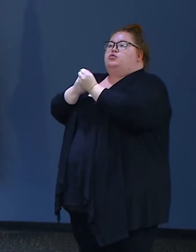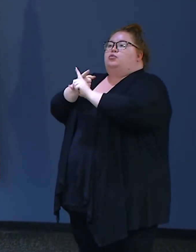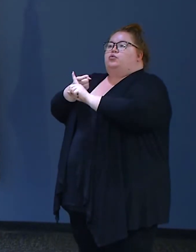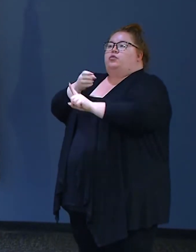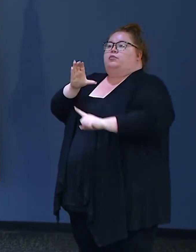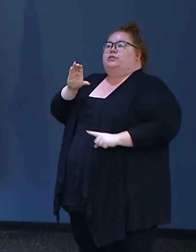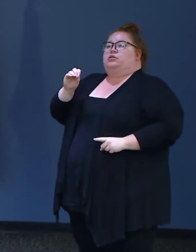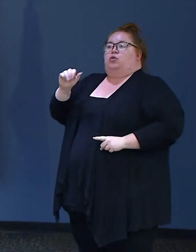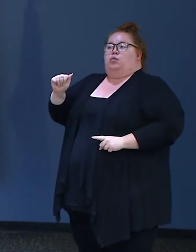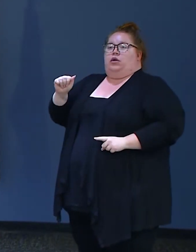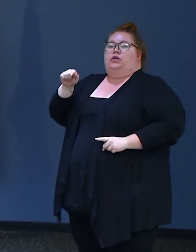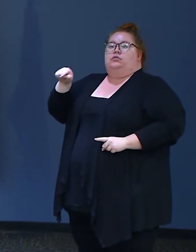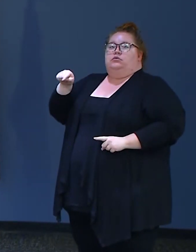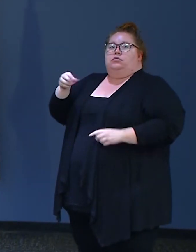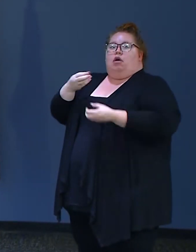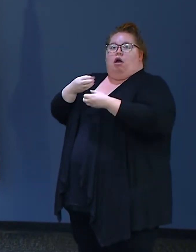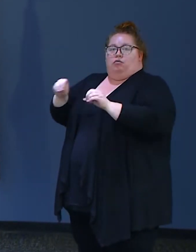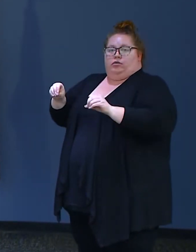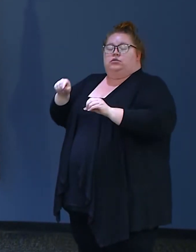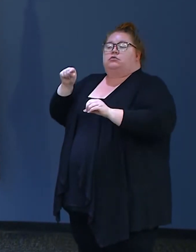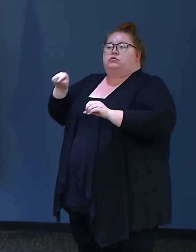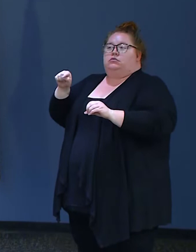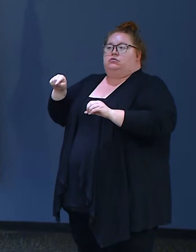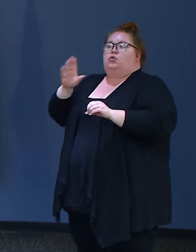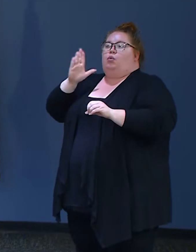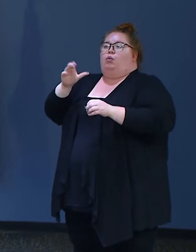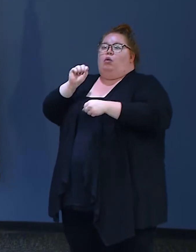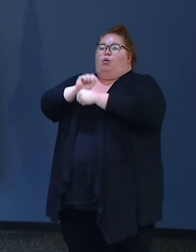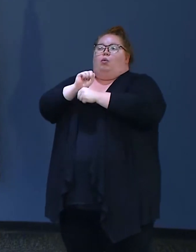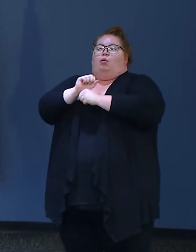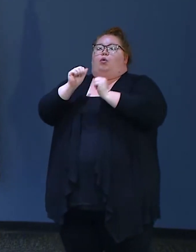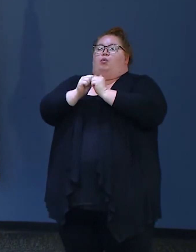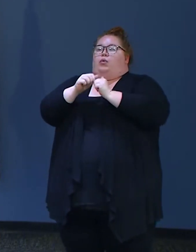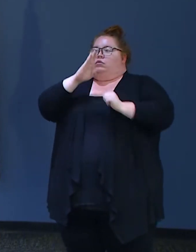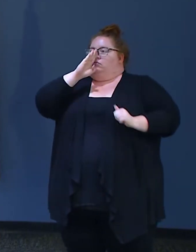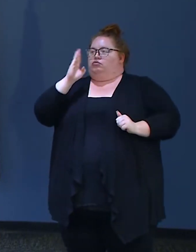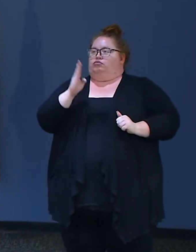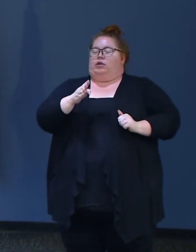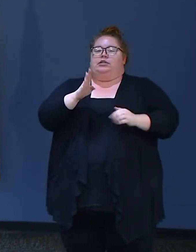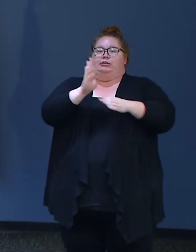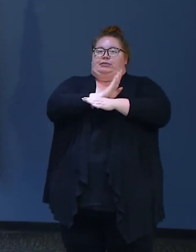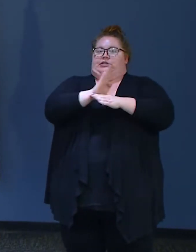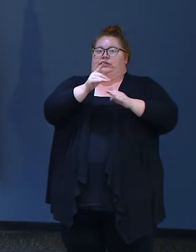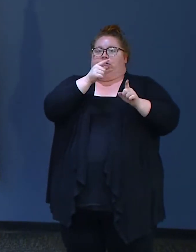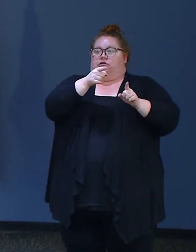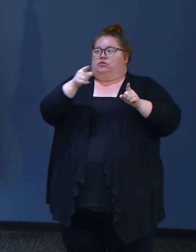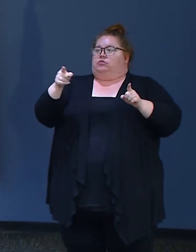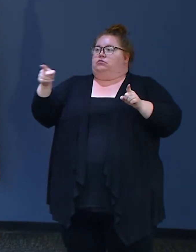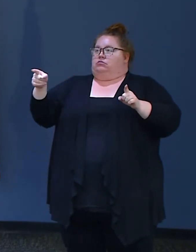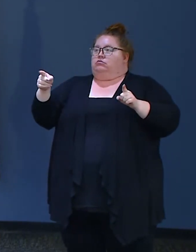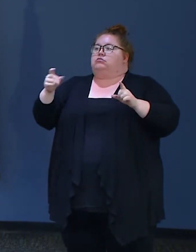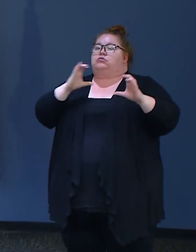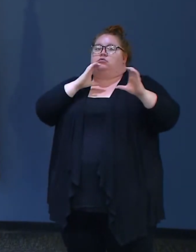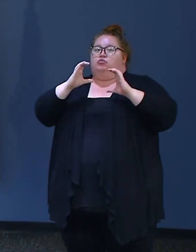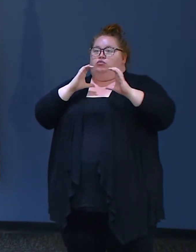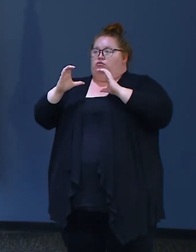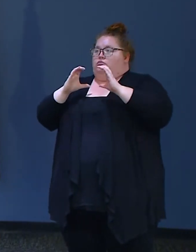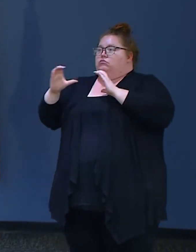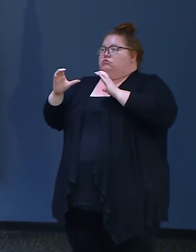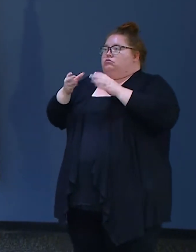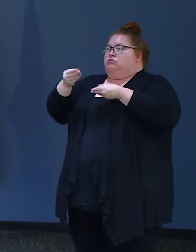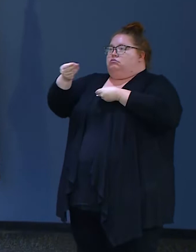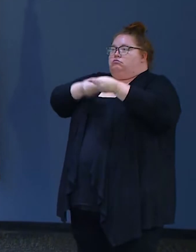do the following. They'll work directly with local industry sectors to ensure communication and exchange of information